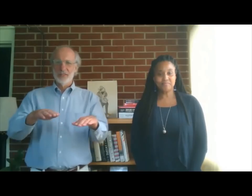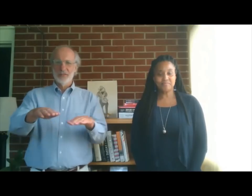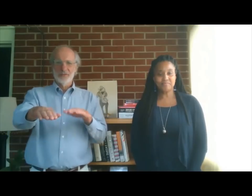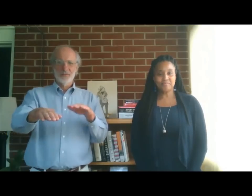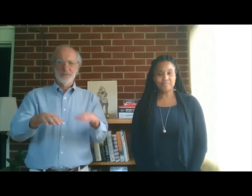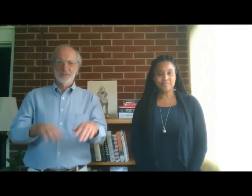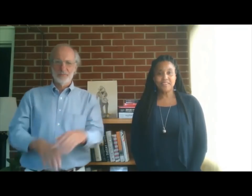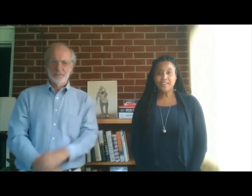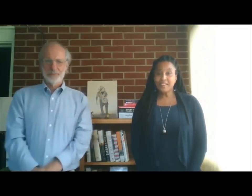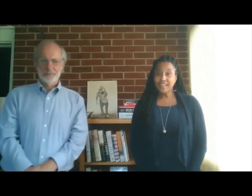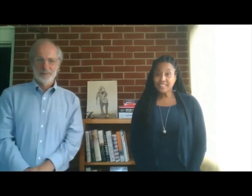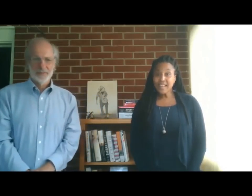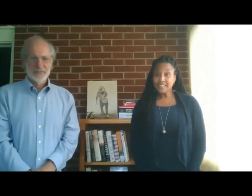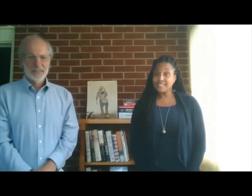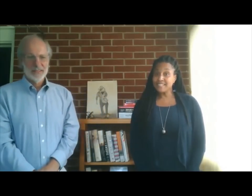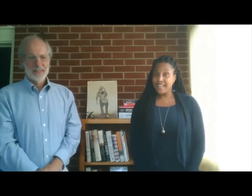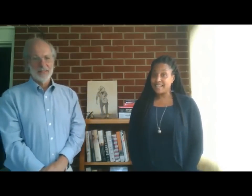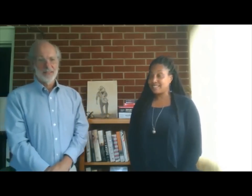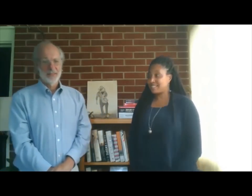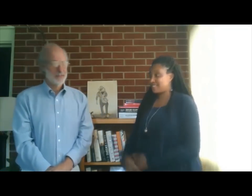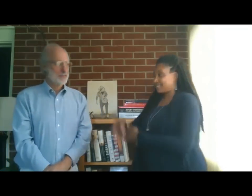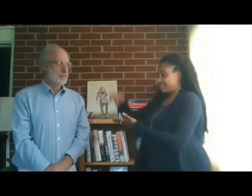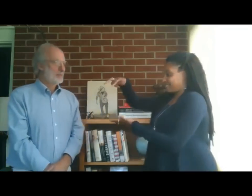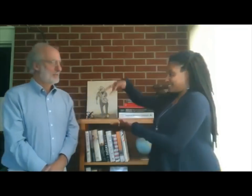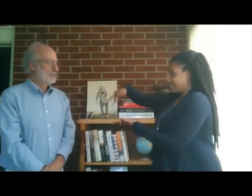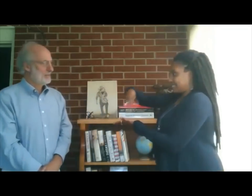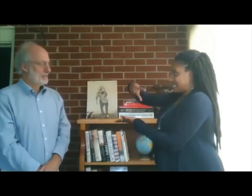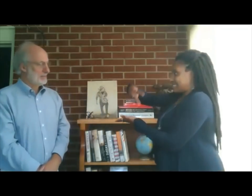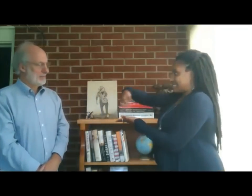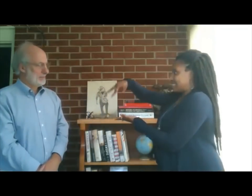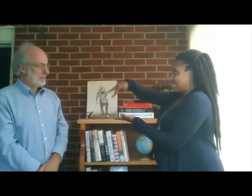Walk. Our next sign is dance.